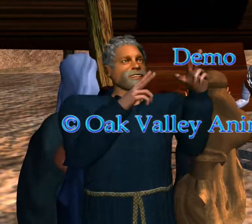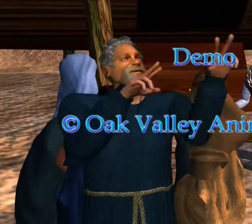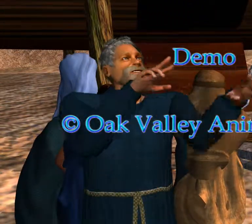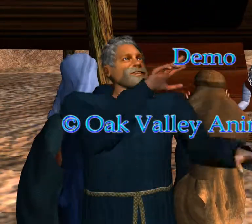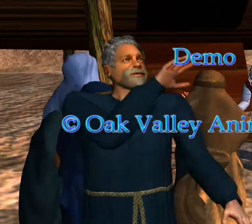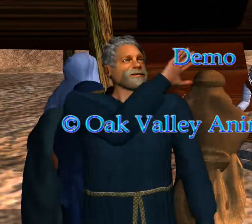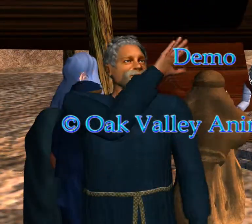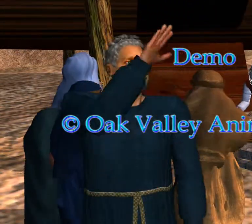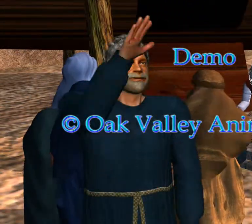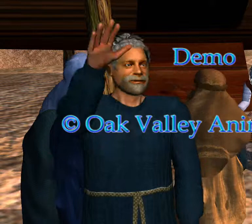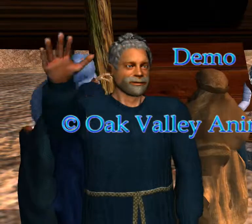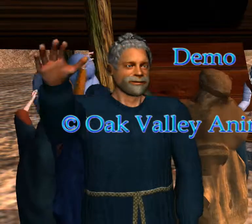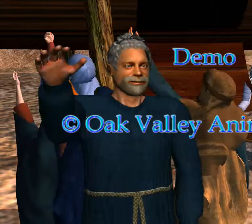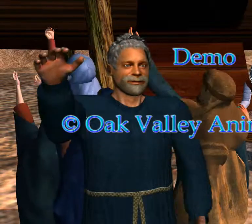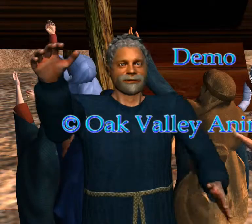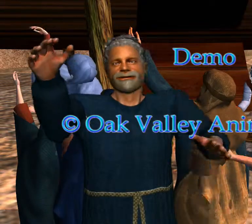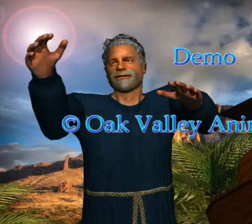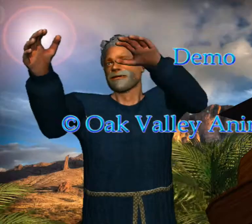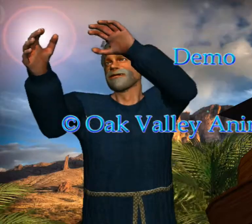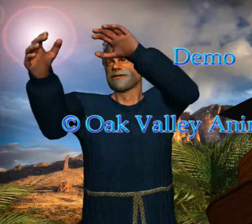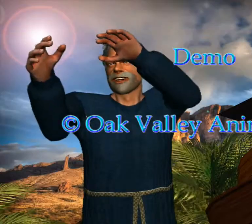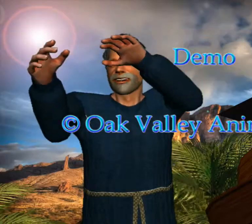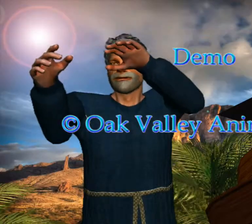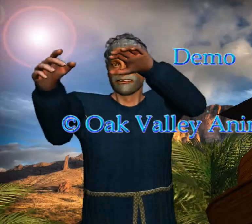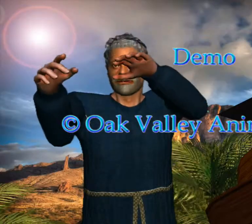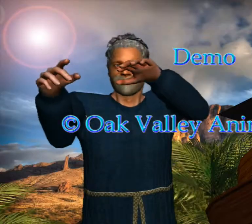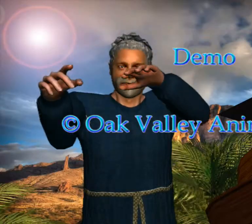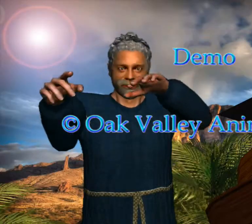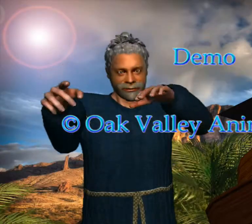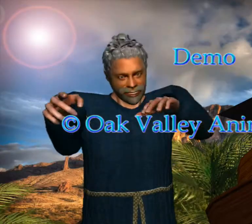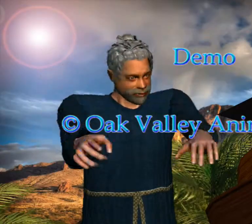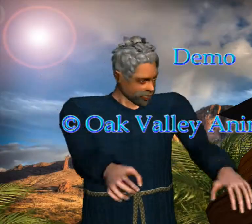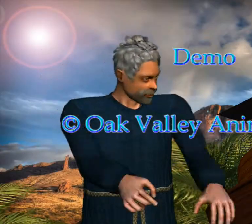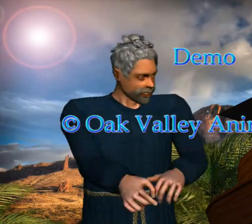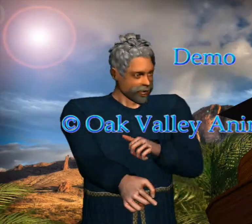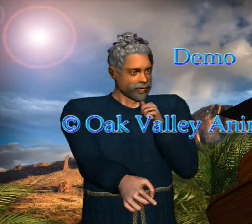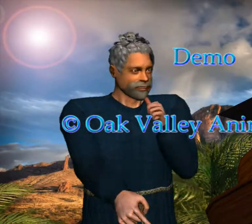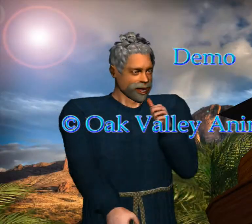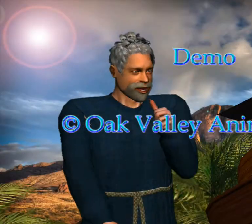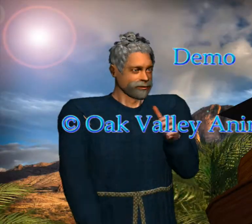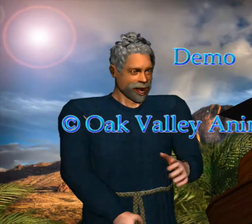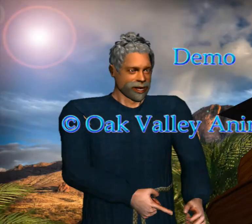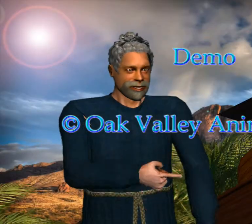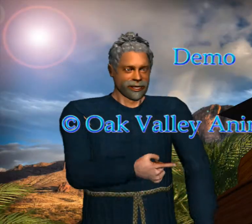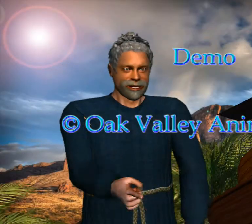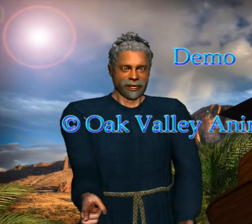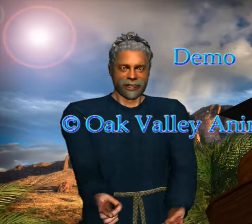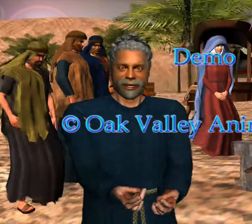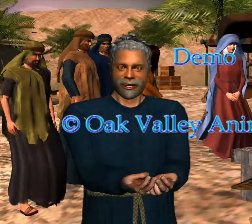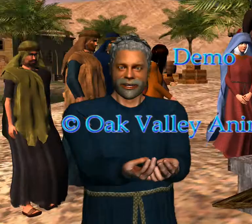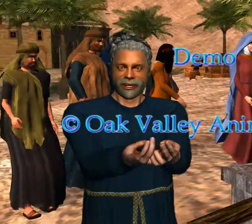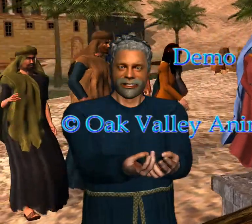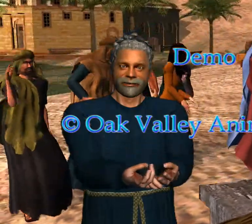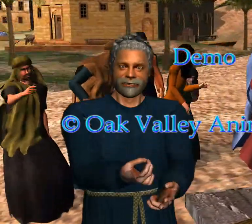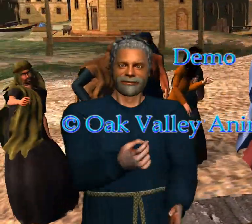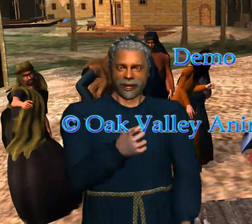raining. Turn your eyes to that blue sky, it's not raining. They